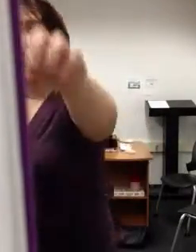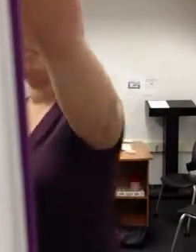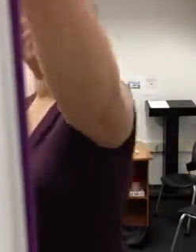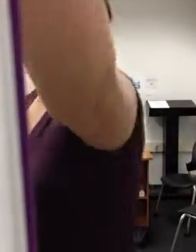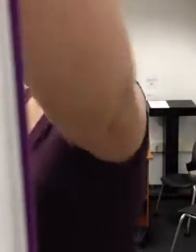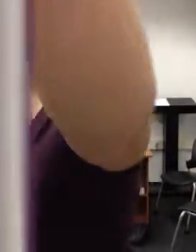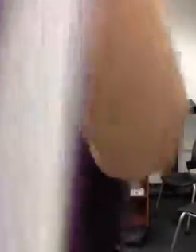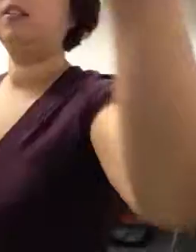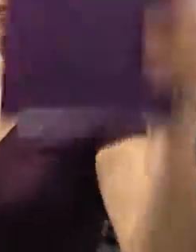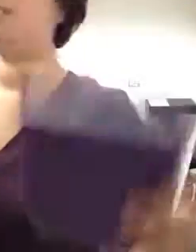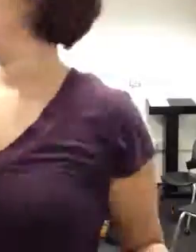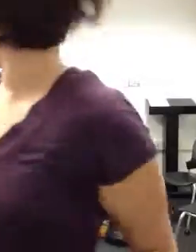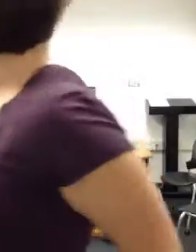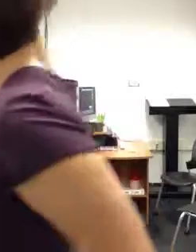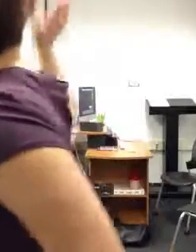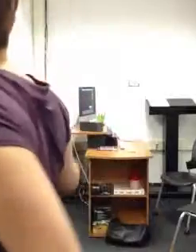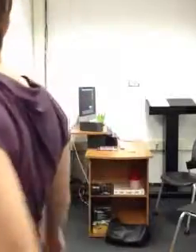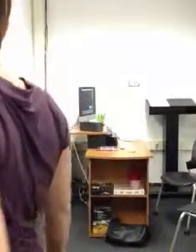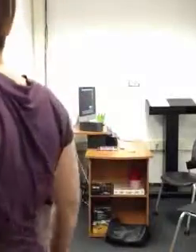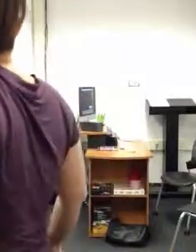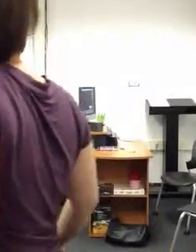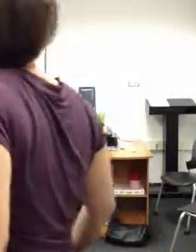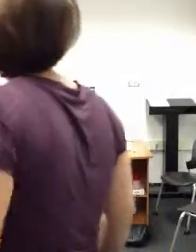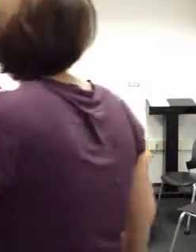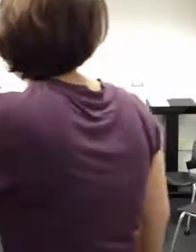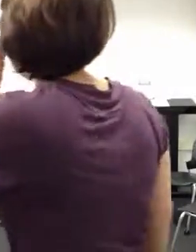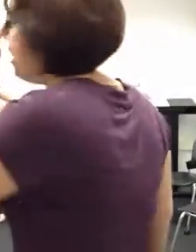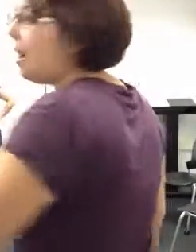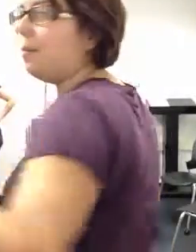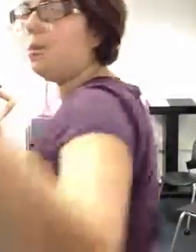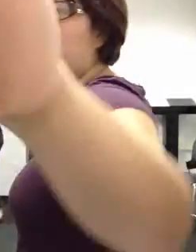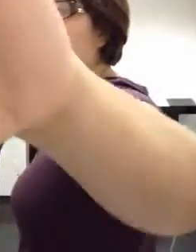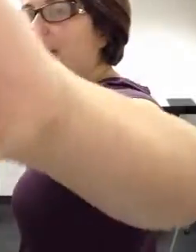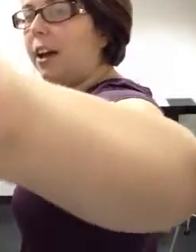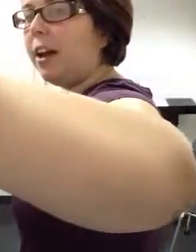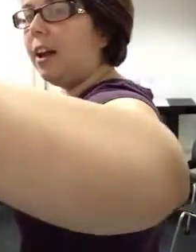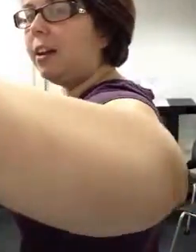better? Who said better? I did. Why, Chelsea? I don't know, I thought I had more of like a handle